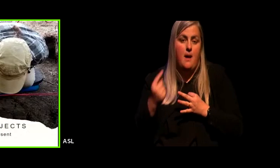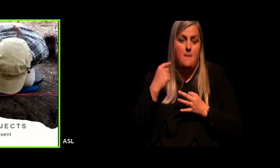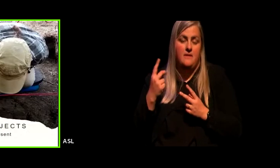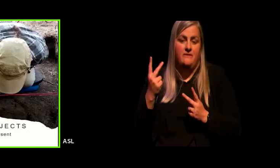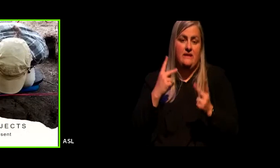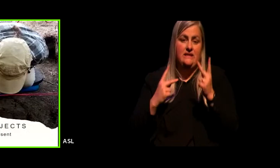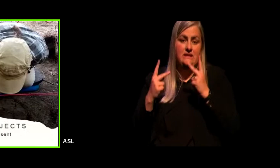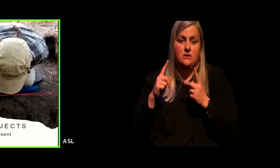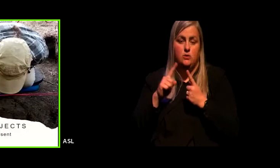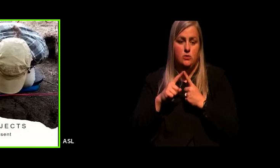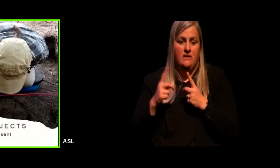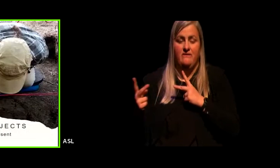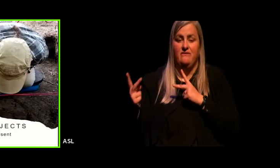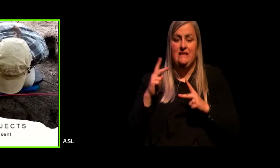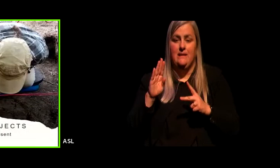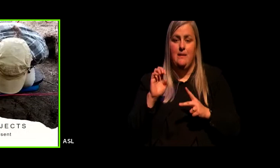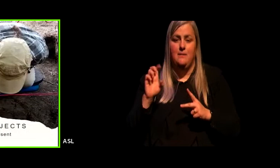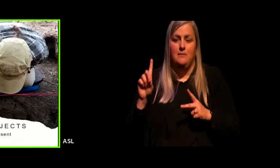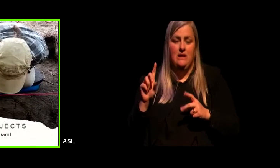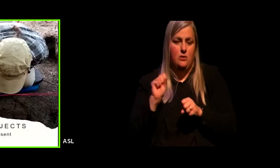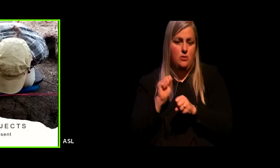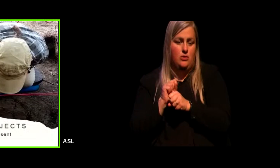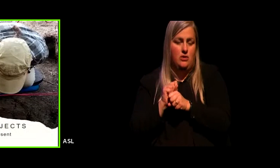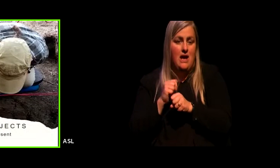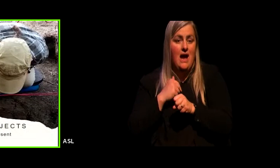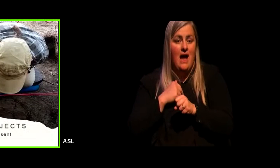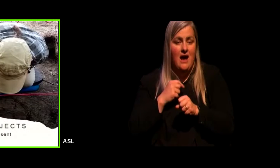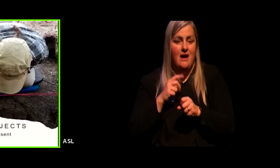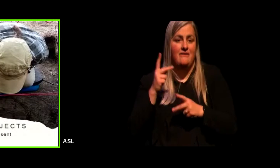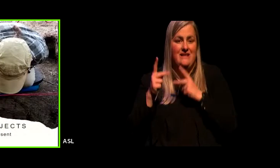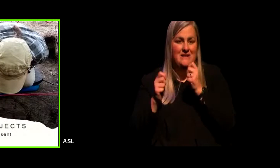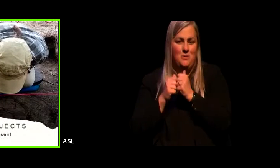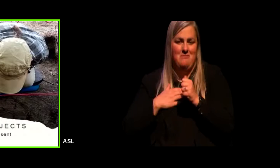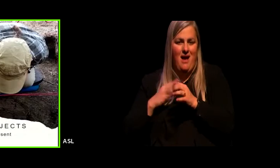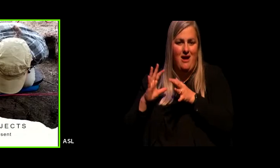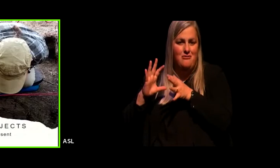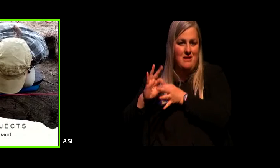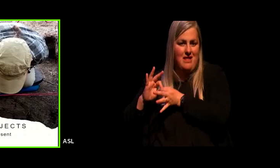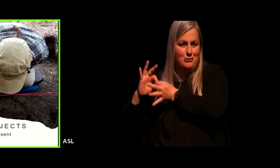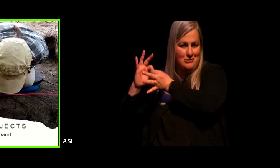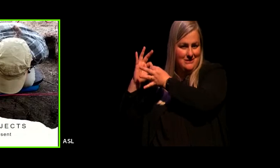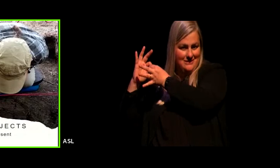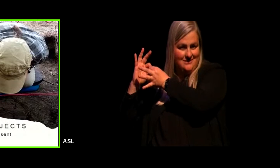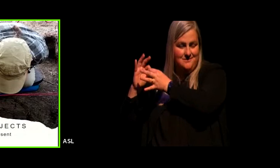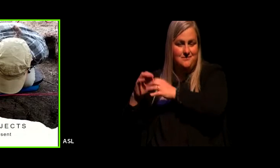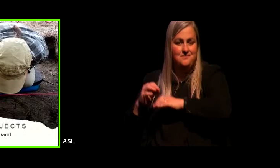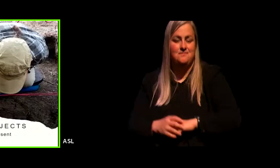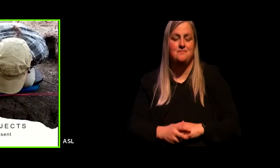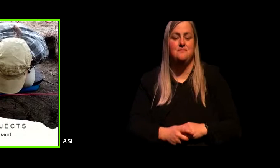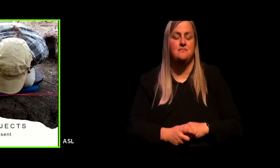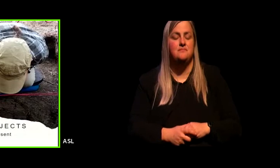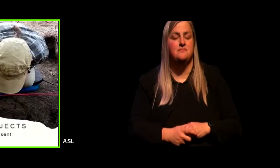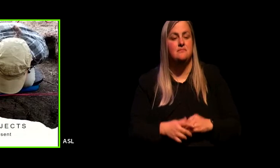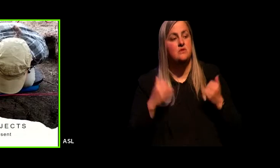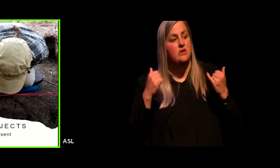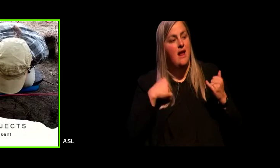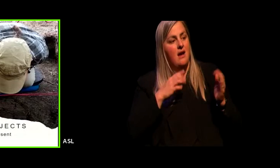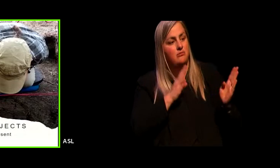the beadwork. And then I visit with my relations. And as I was preparing for today's talk,